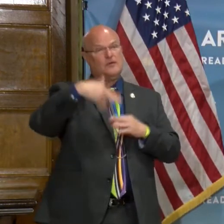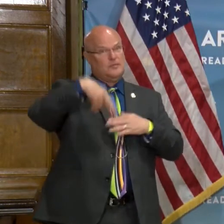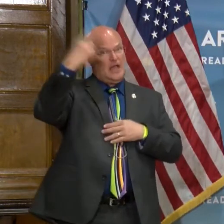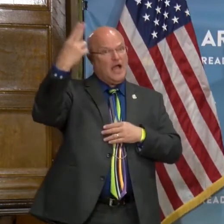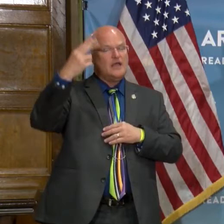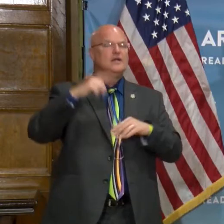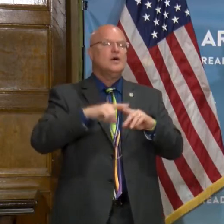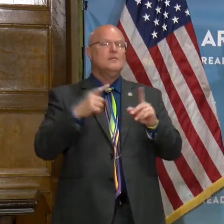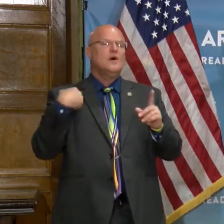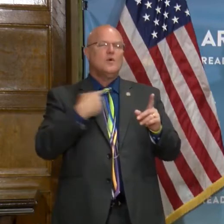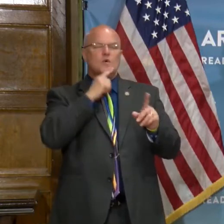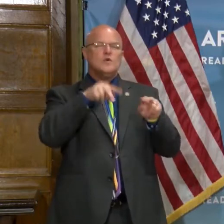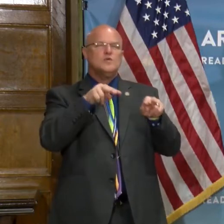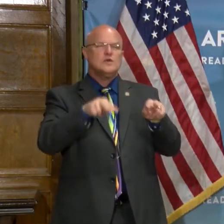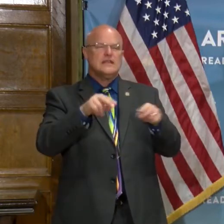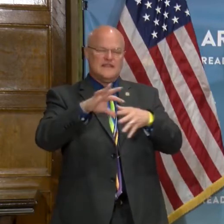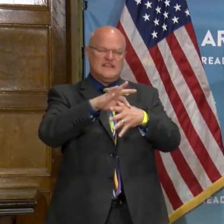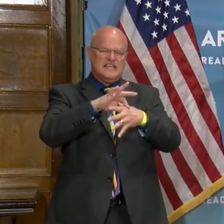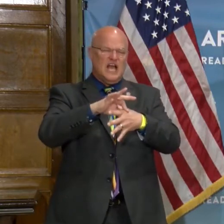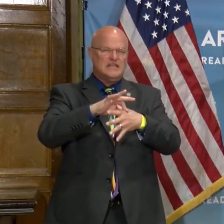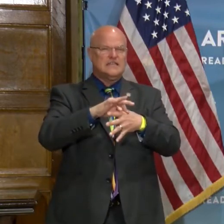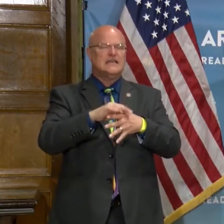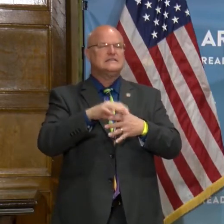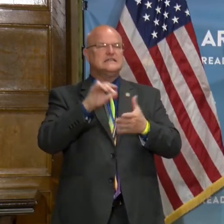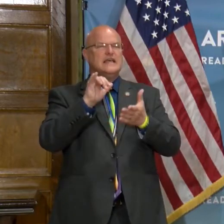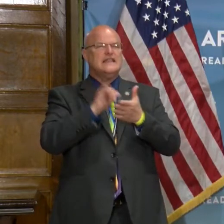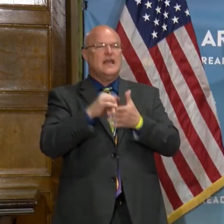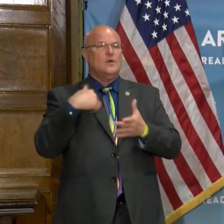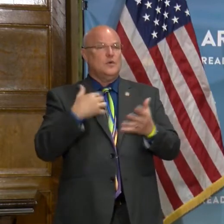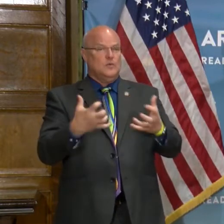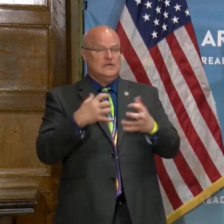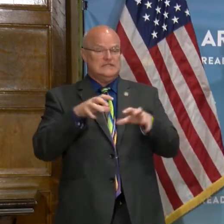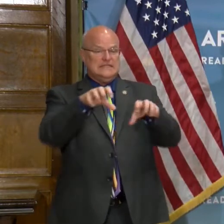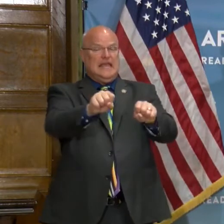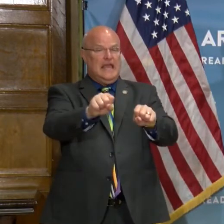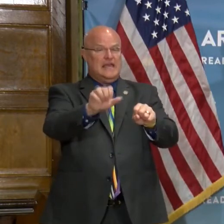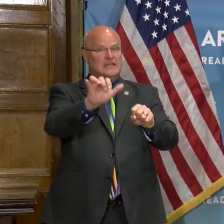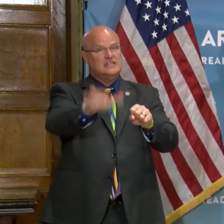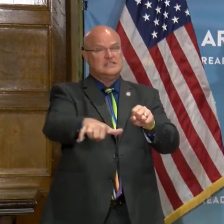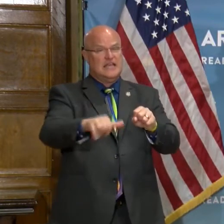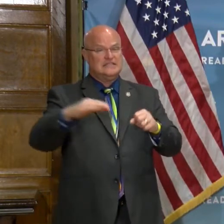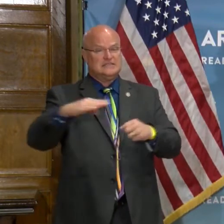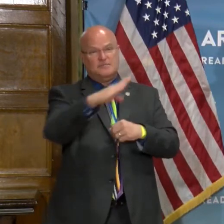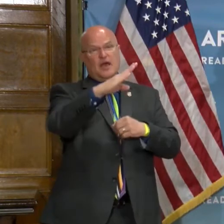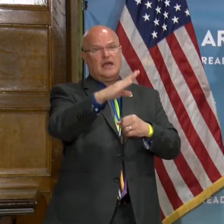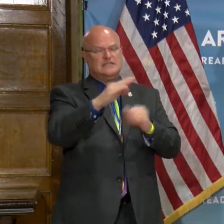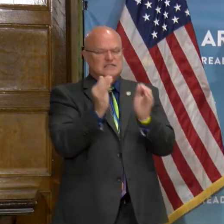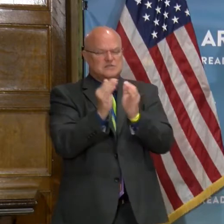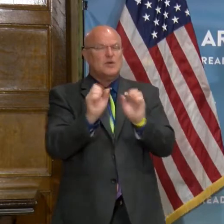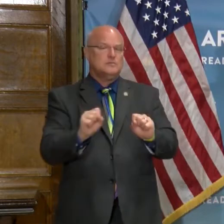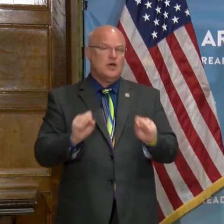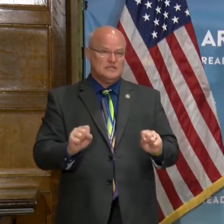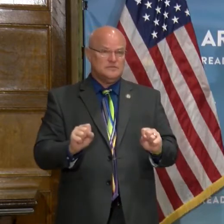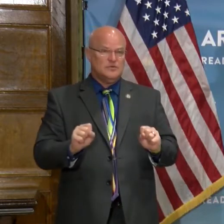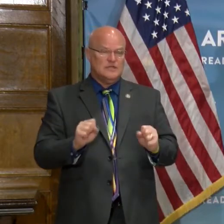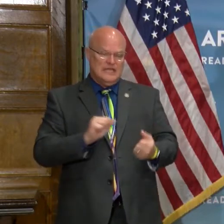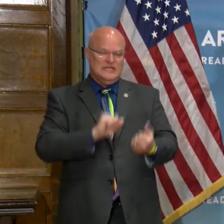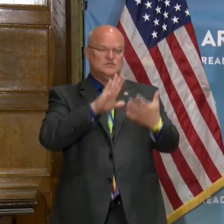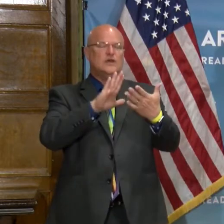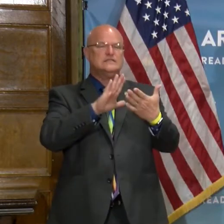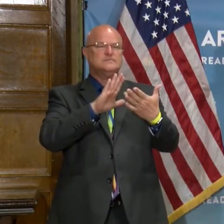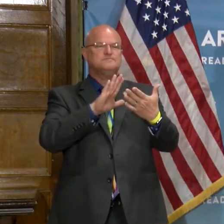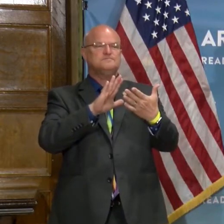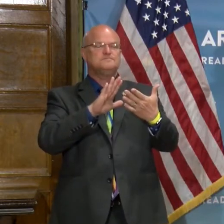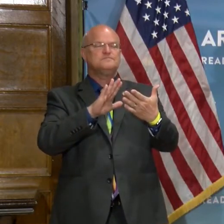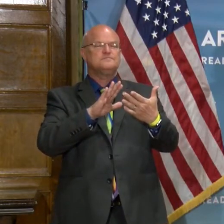higher, but we're really looking at the context in which we'd like to catch those spikes as small as possible and address them as quickly